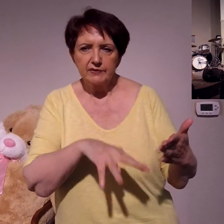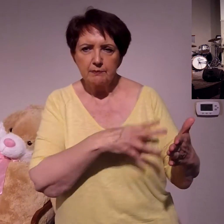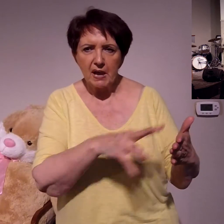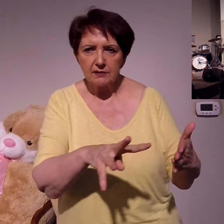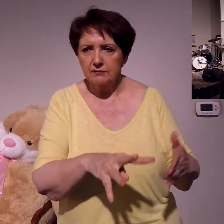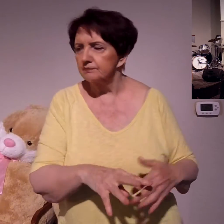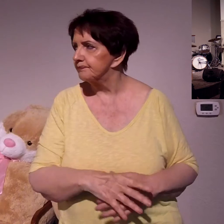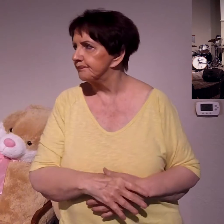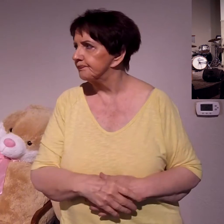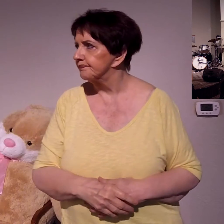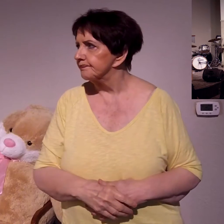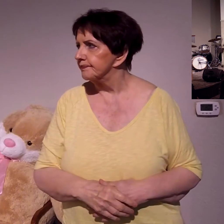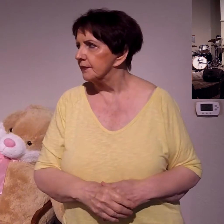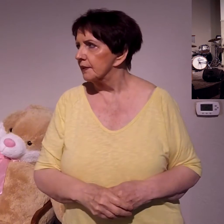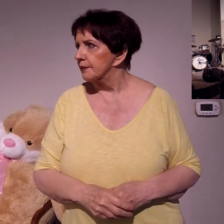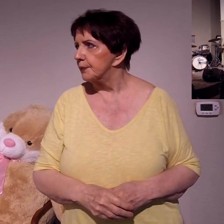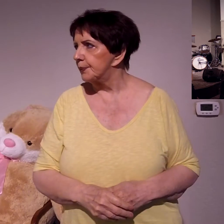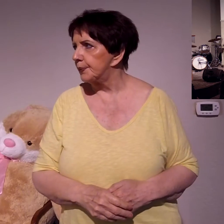take that first.